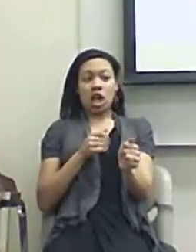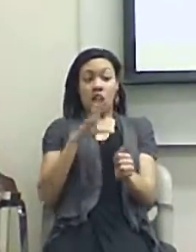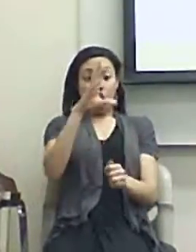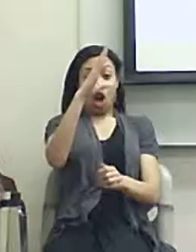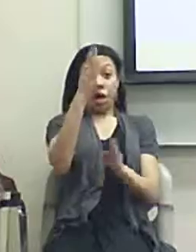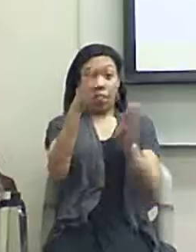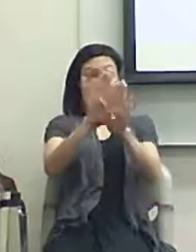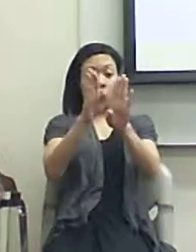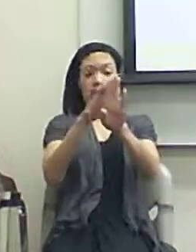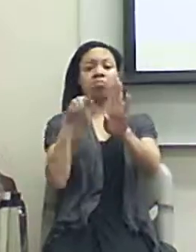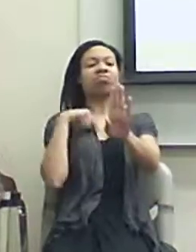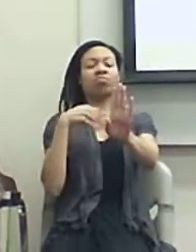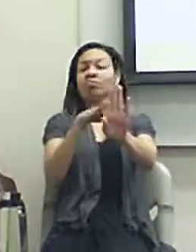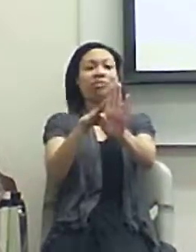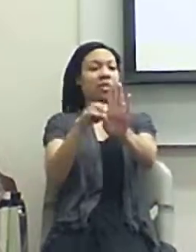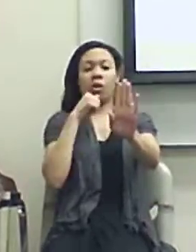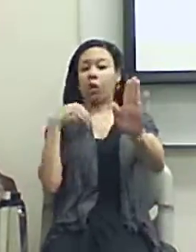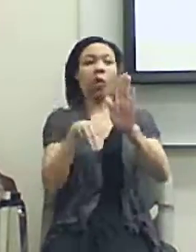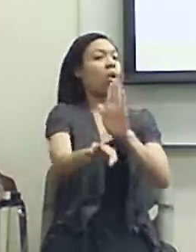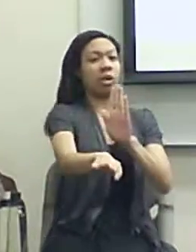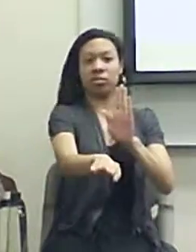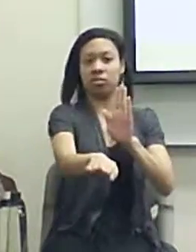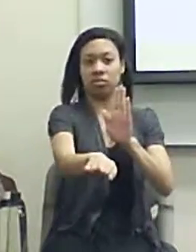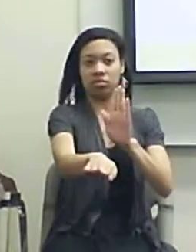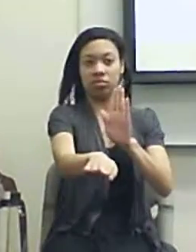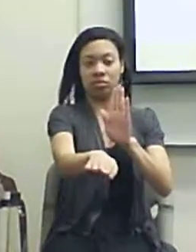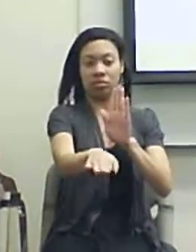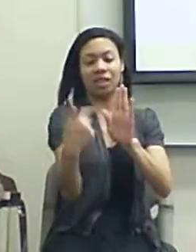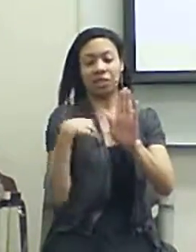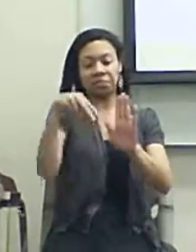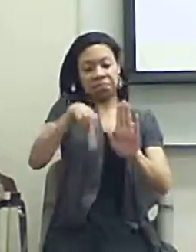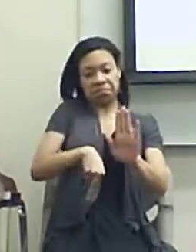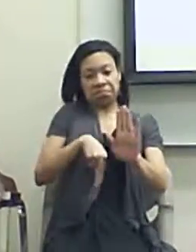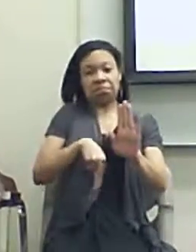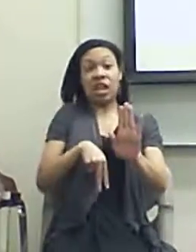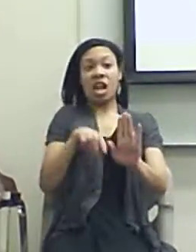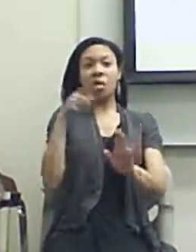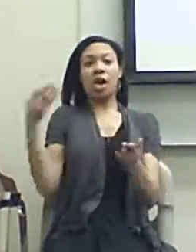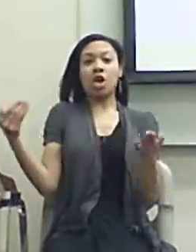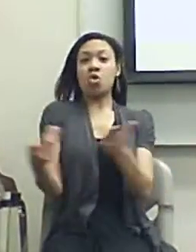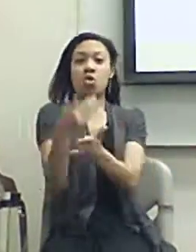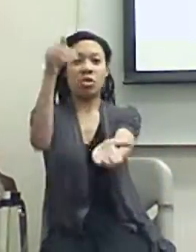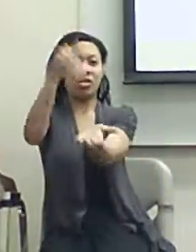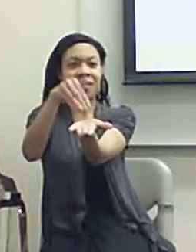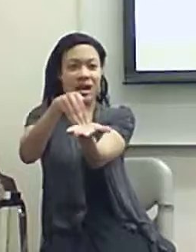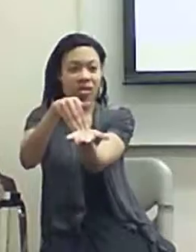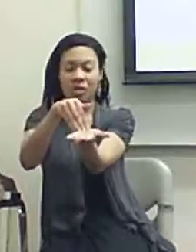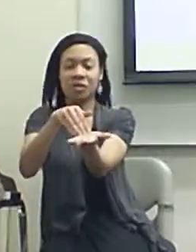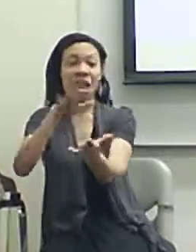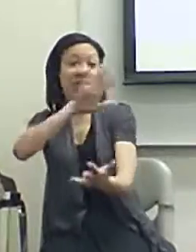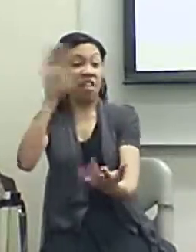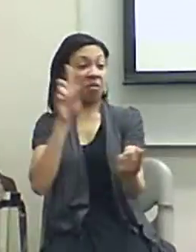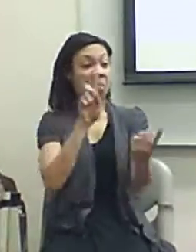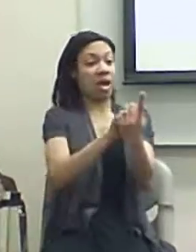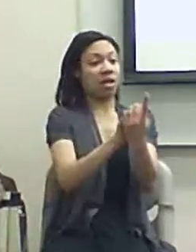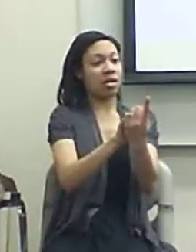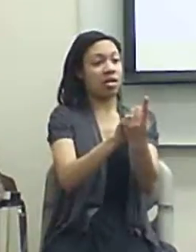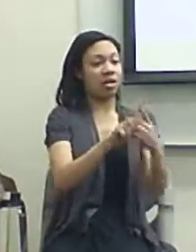door, particularly with that one. So, but the doctor was a new doctor, never seen her before, and they have her chart labeled because